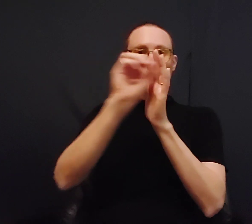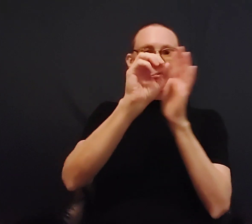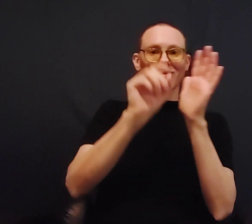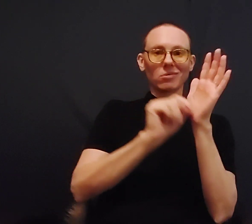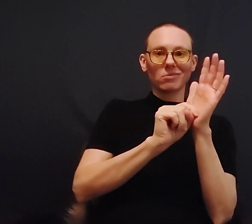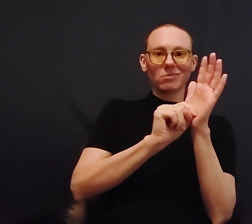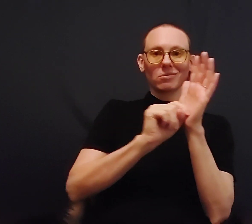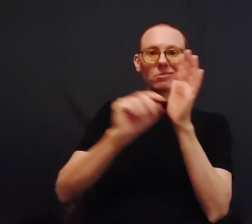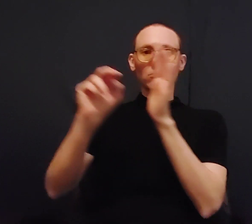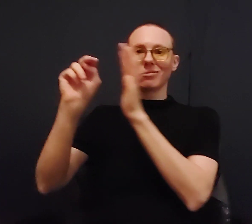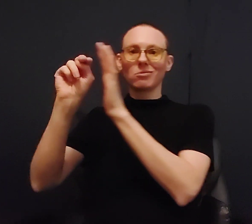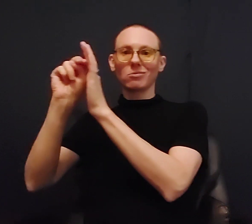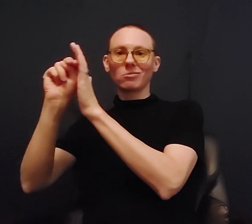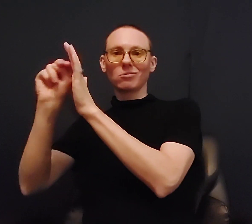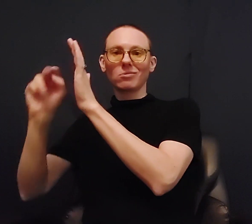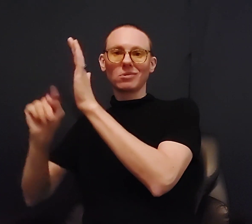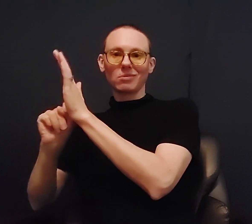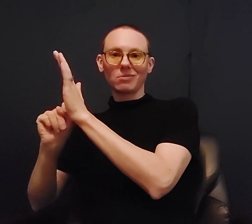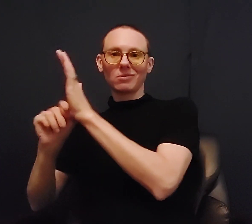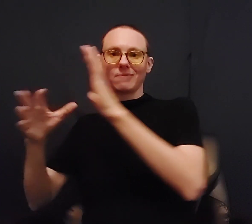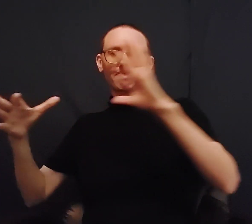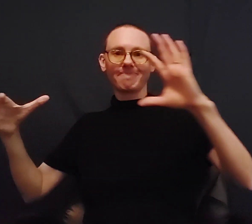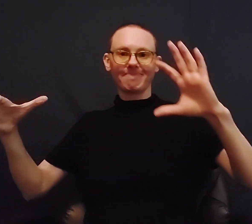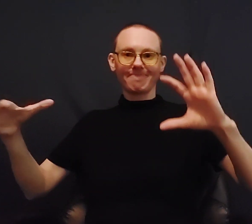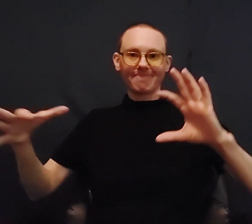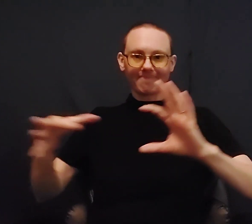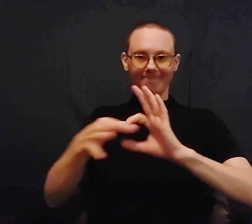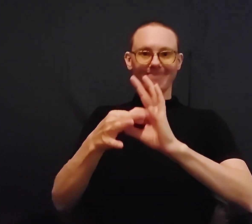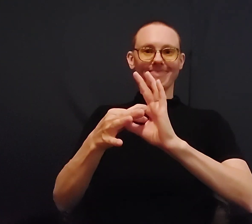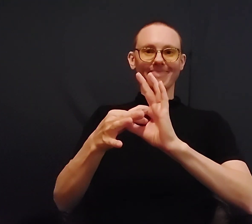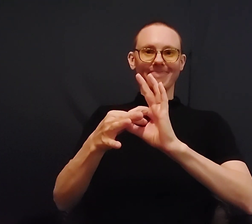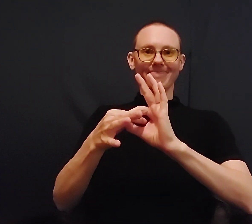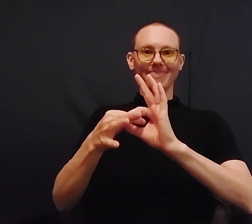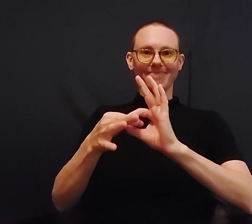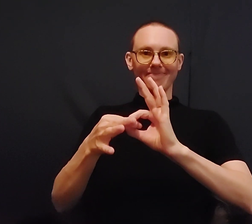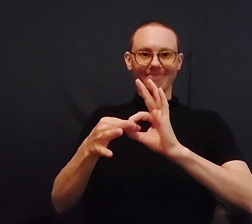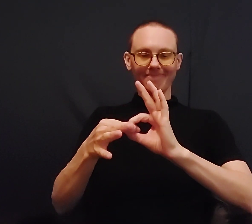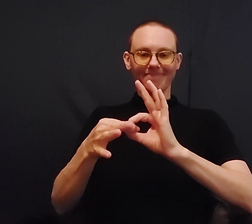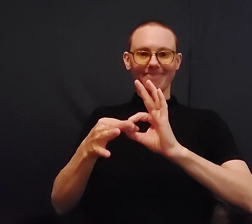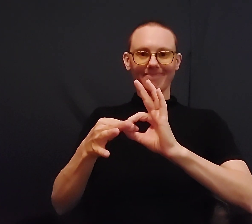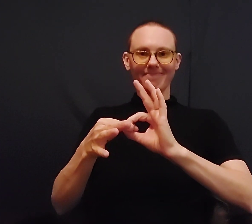So again, the Old Testament and New Testament are connected.